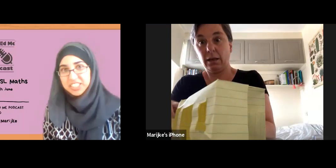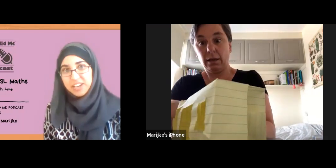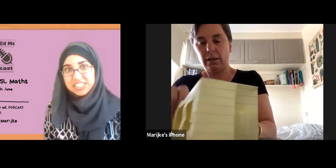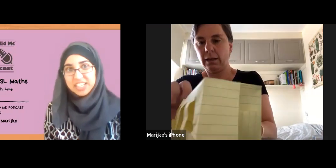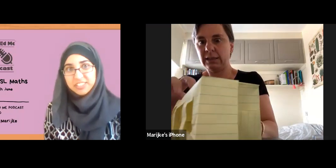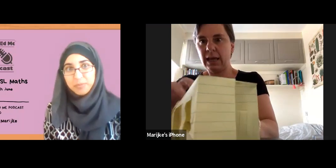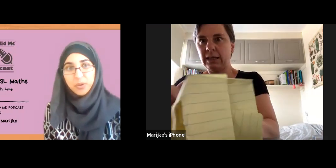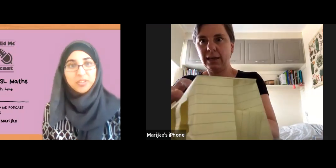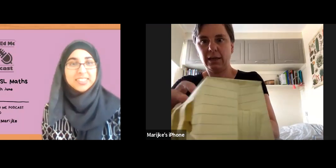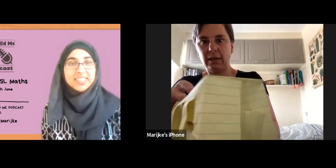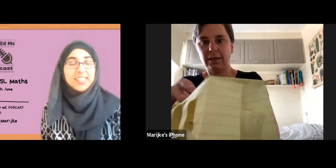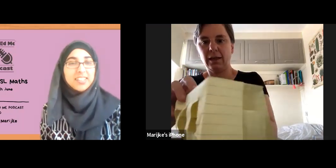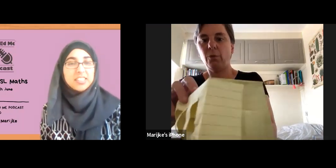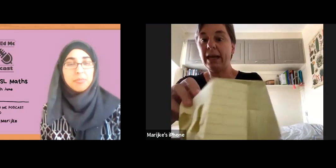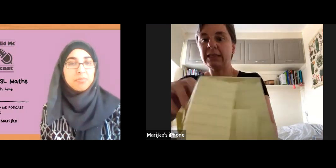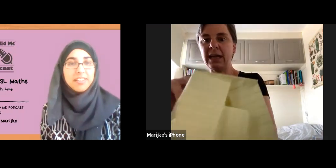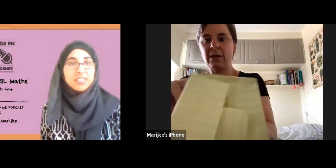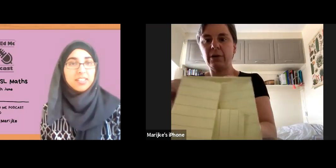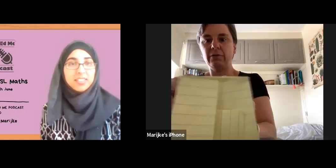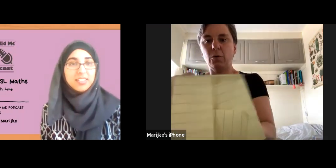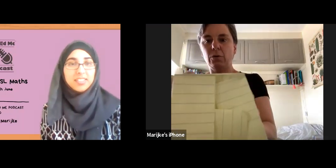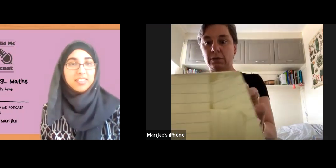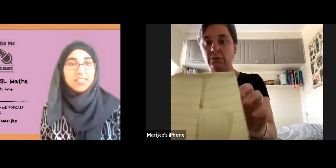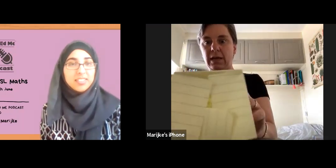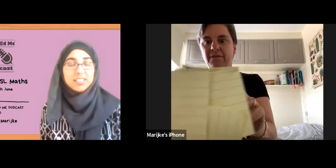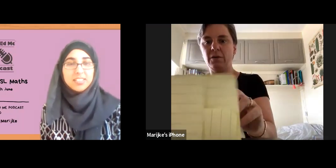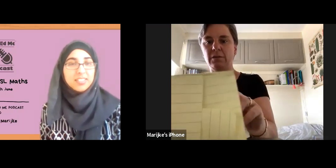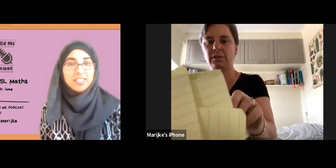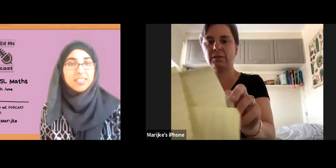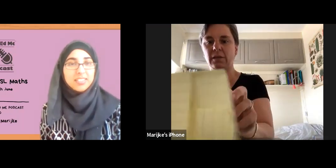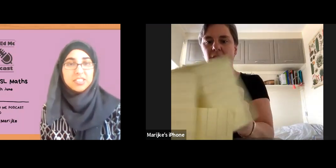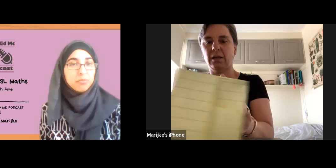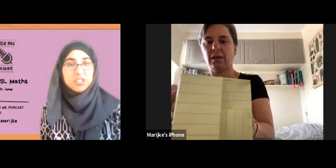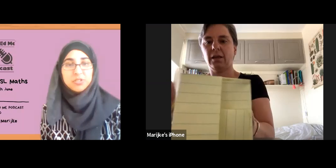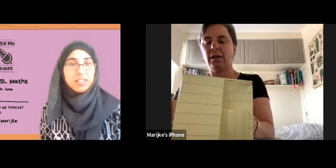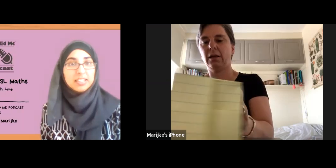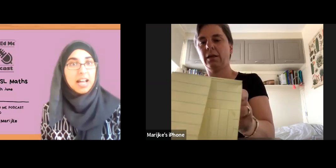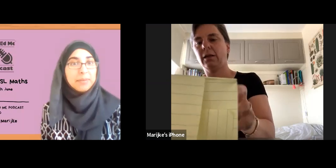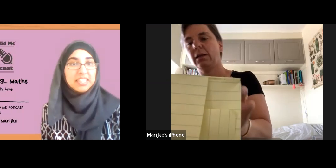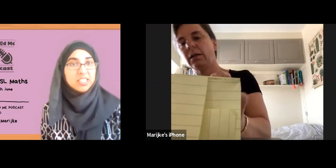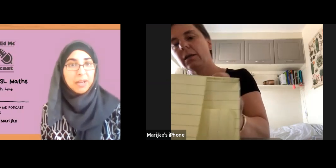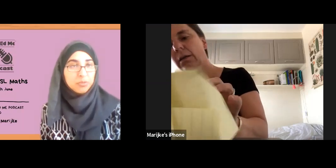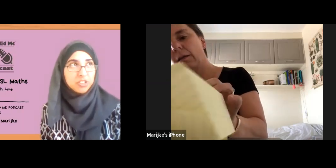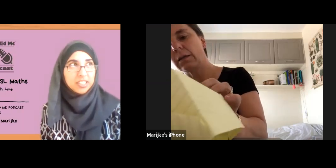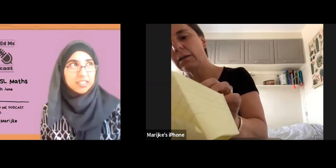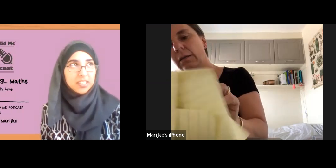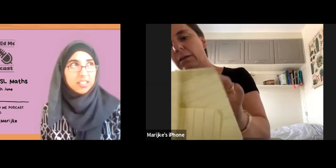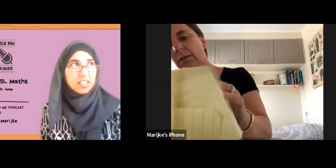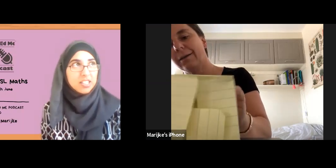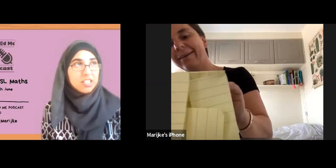cover this area of wall? What is the area of the walls? Do that first. There's so much. And then how many litres of paint would you need? Does